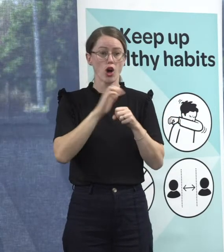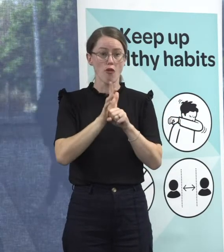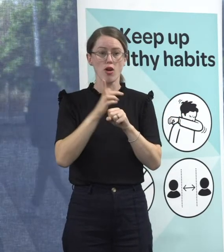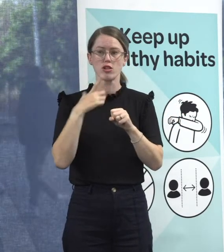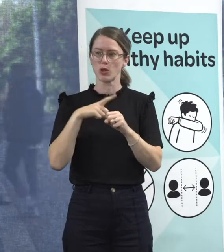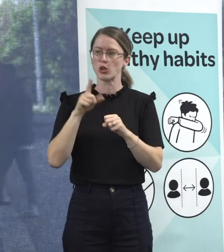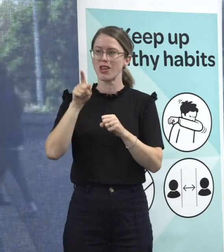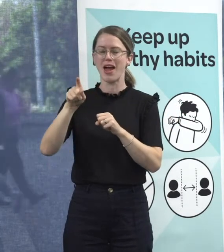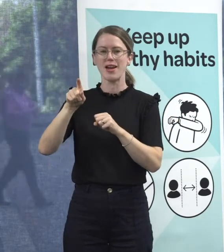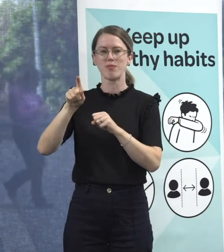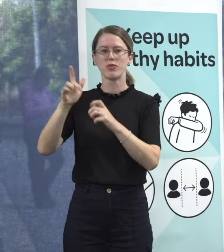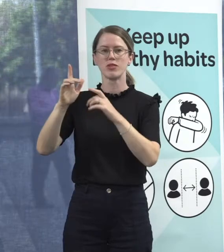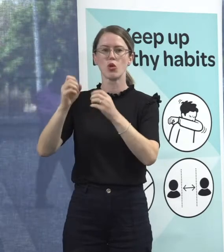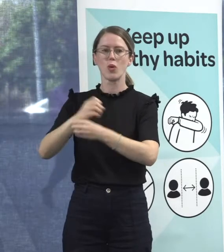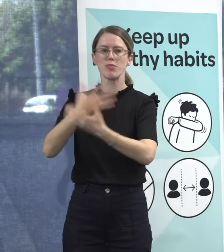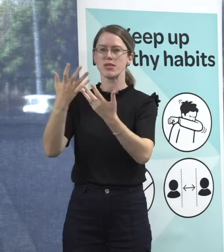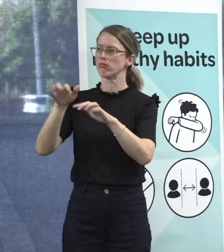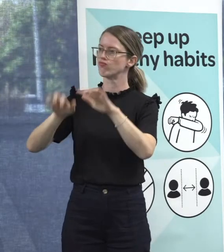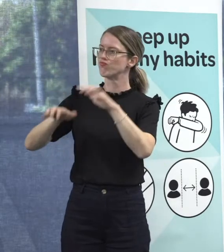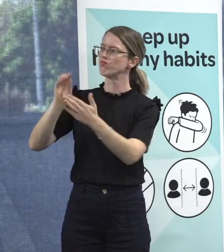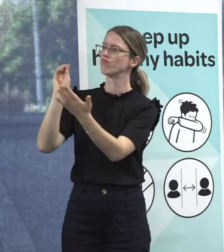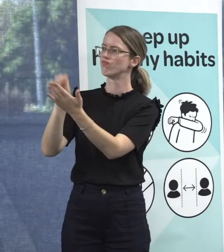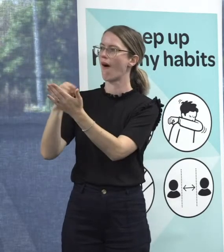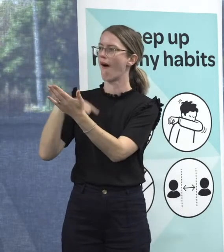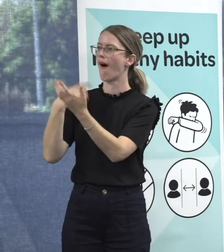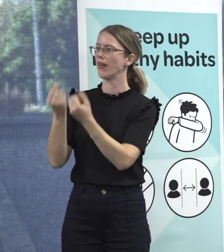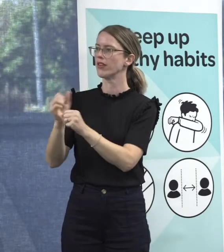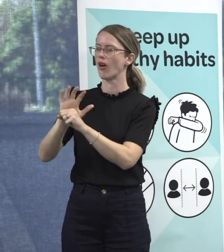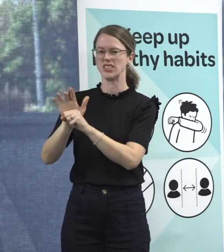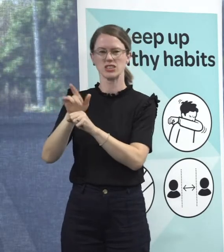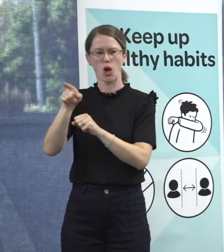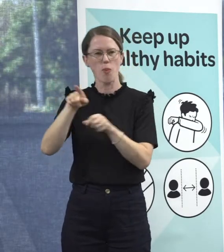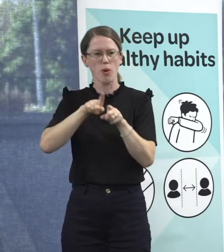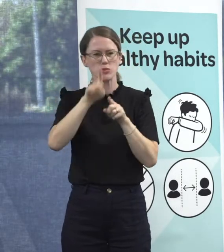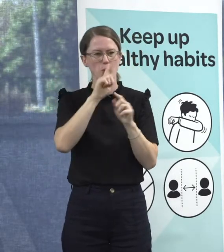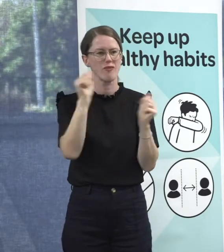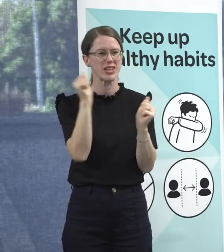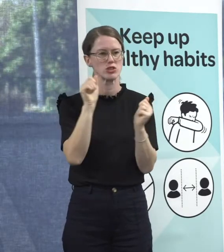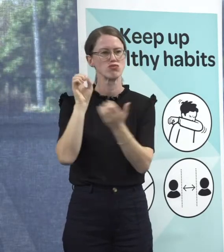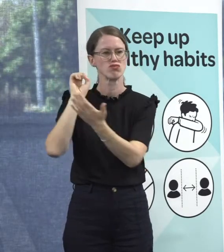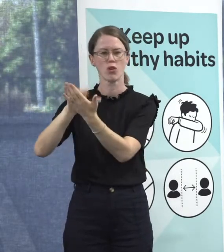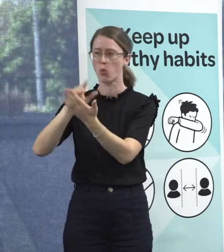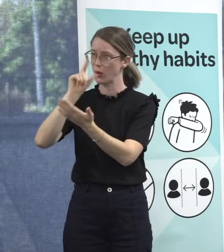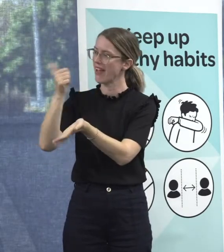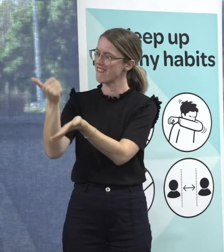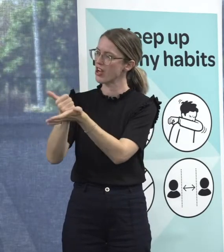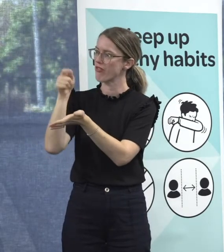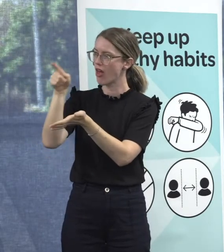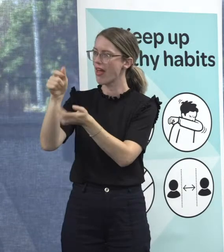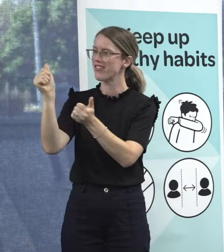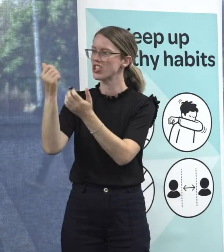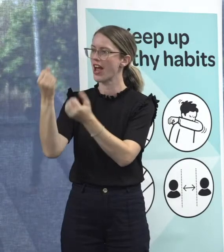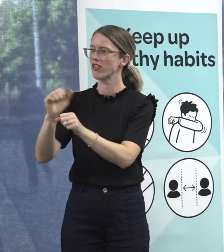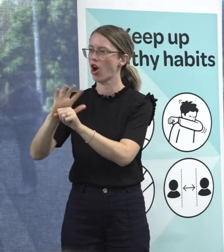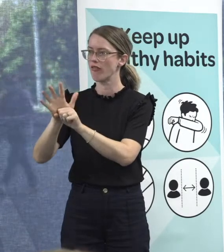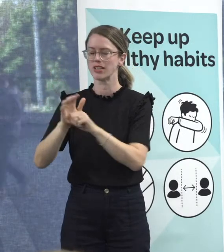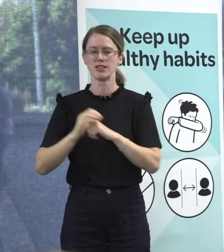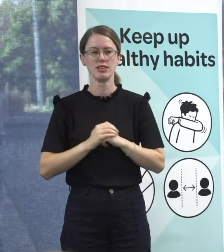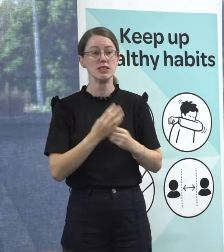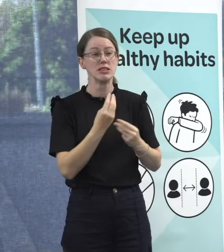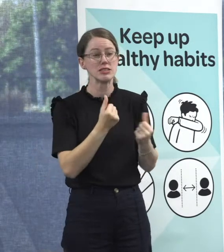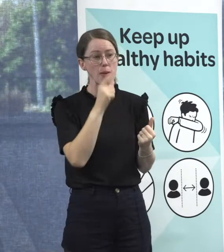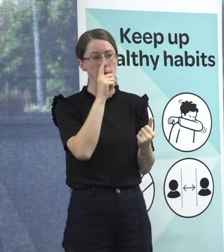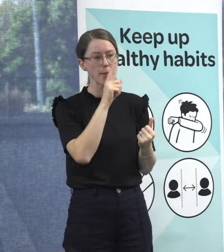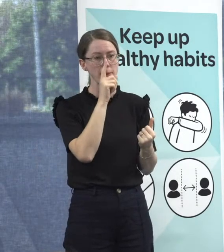recorded a test, a rapid antigen test online. So for most people that will be the case, so we will be able to verify. There will be some people